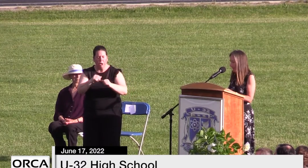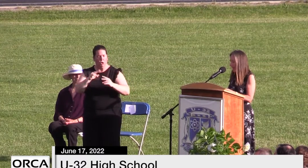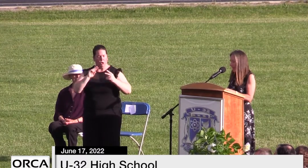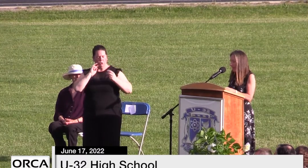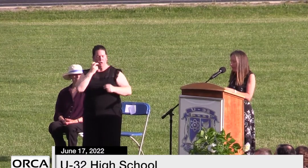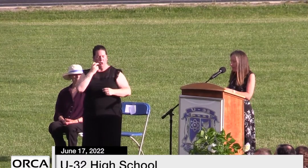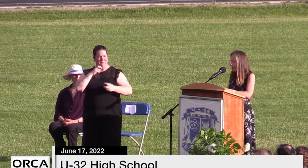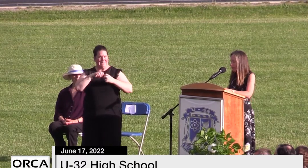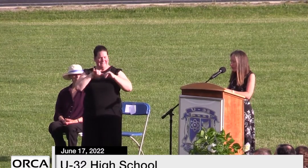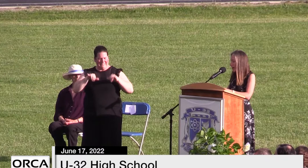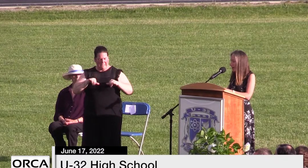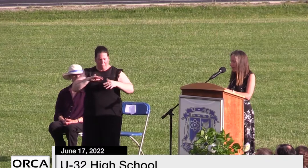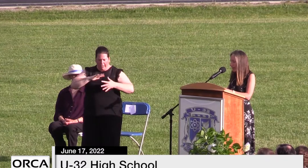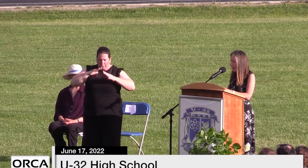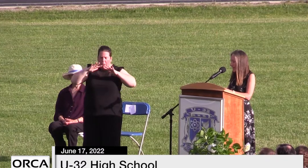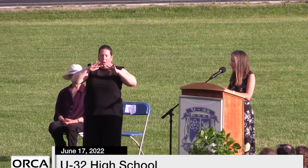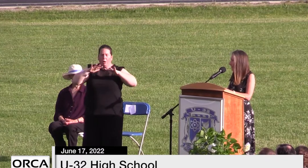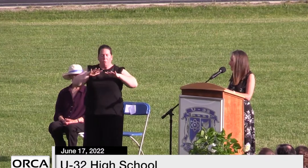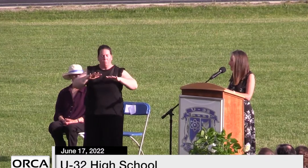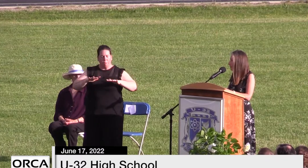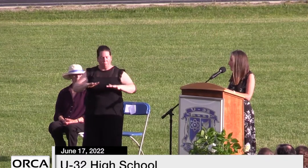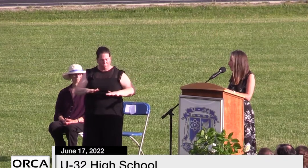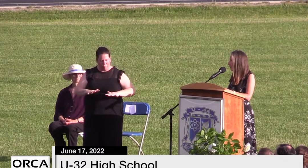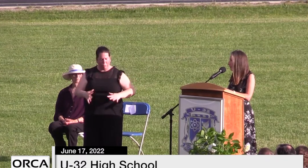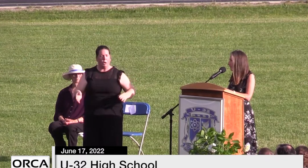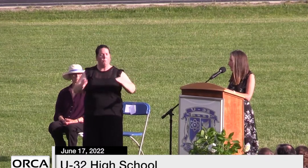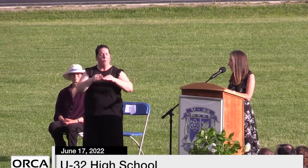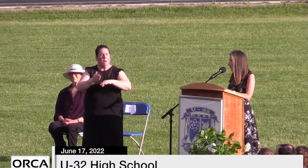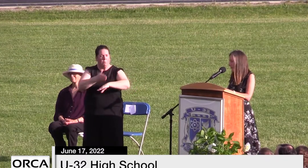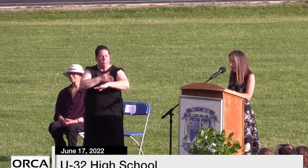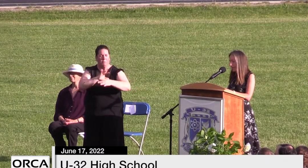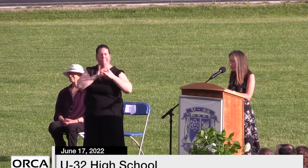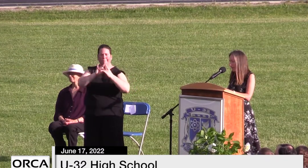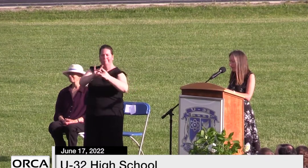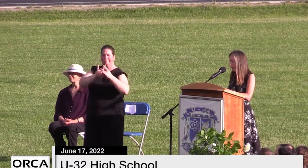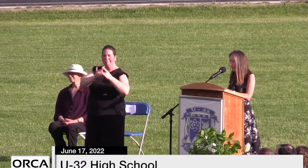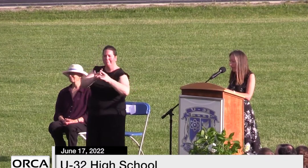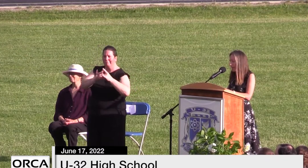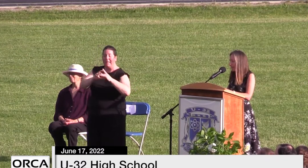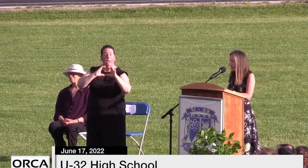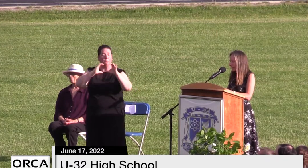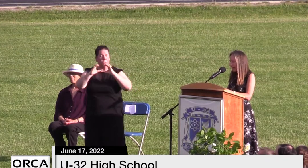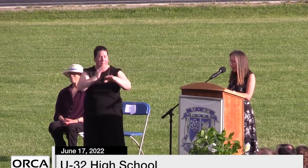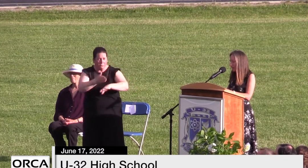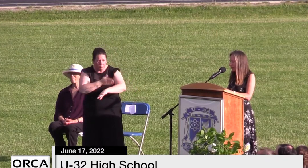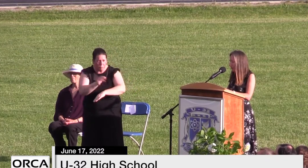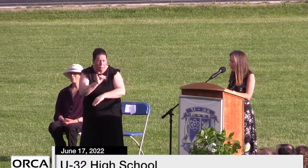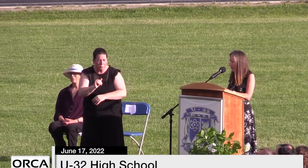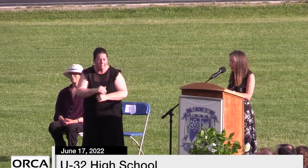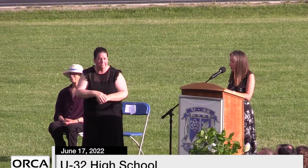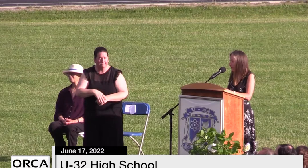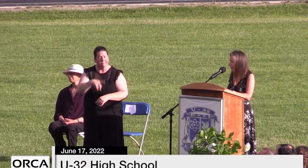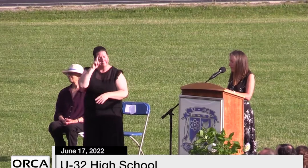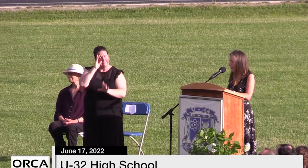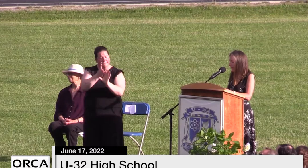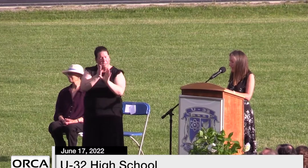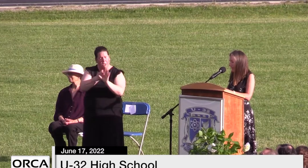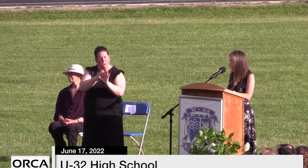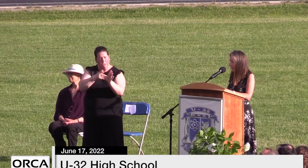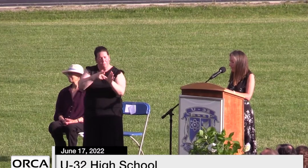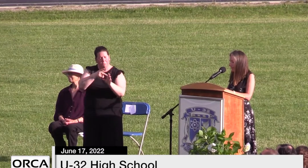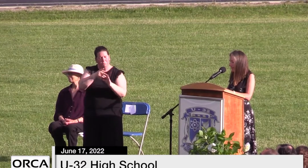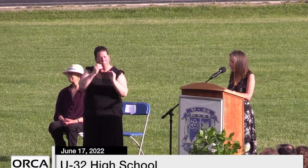system, and create stronger connections by improving communication. Psychology professor